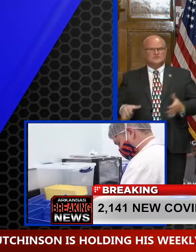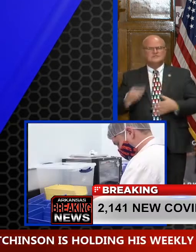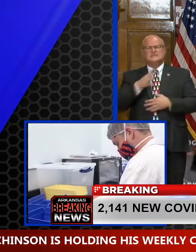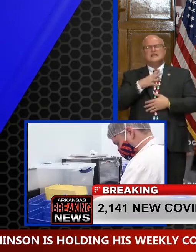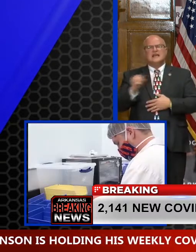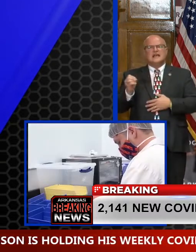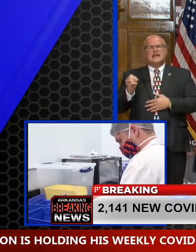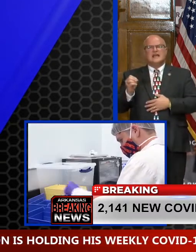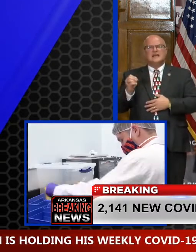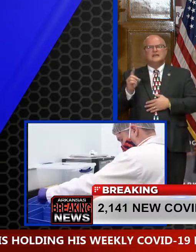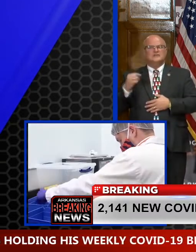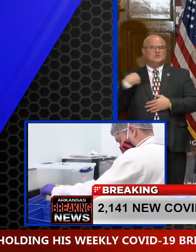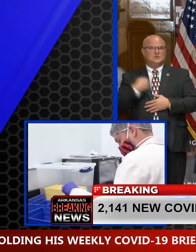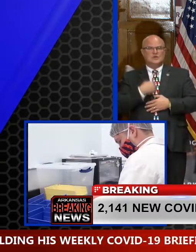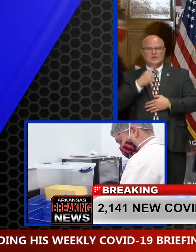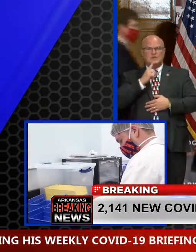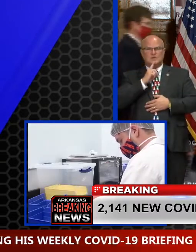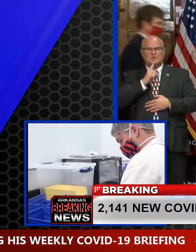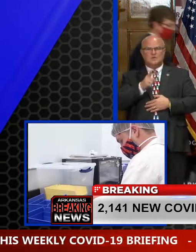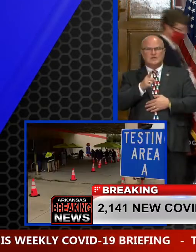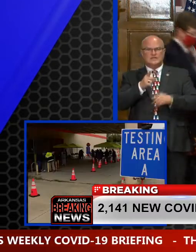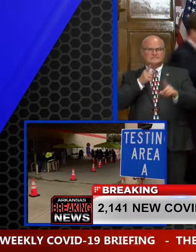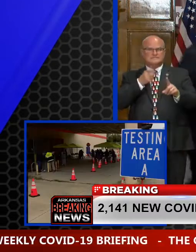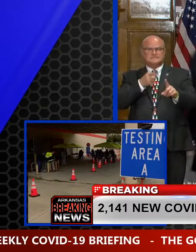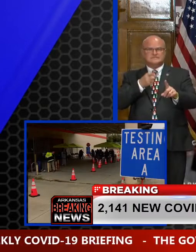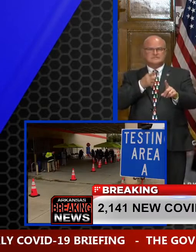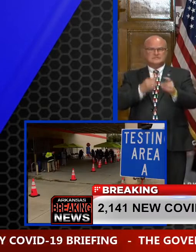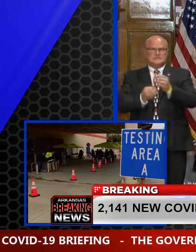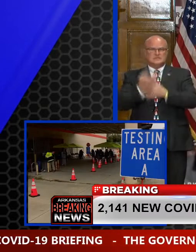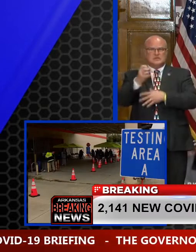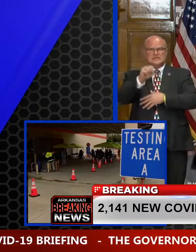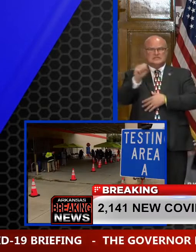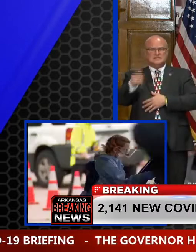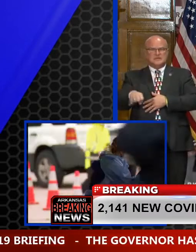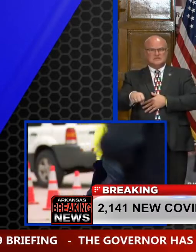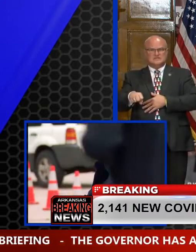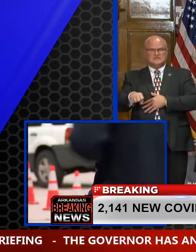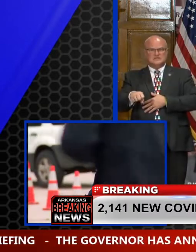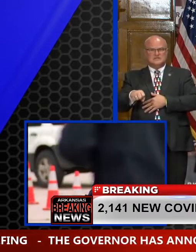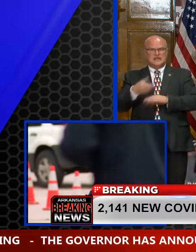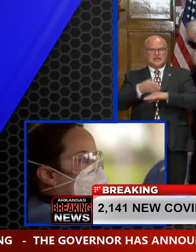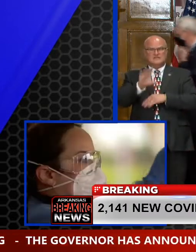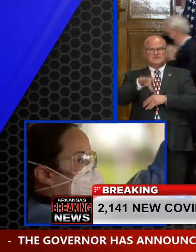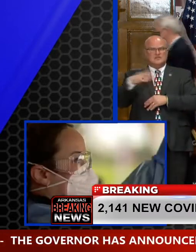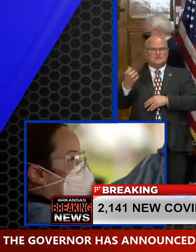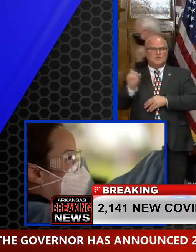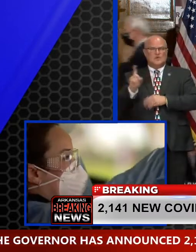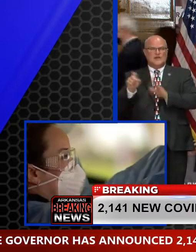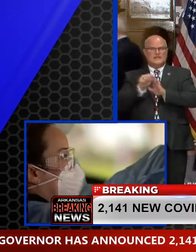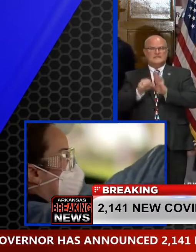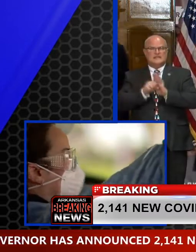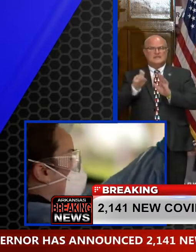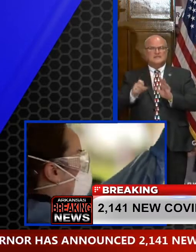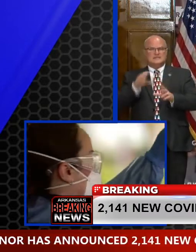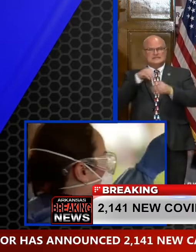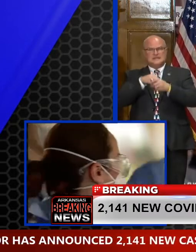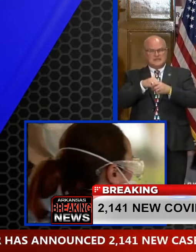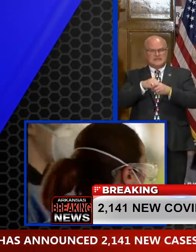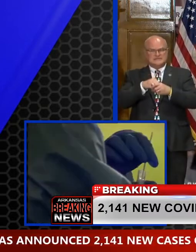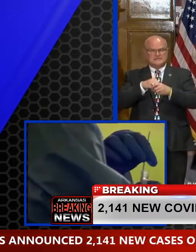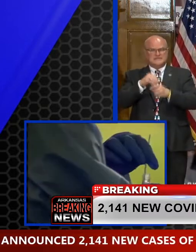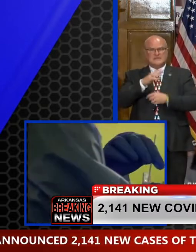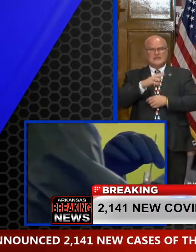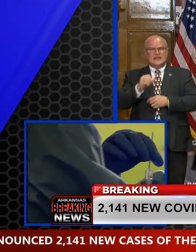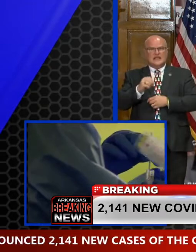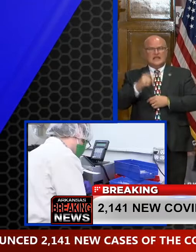And do we reach a point as we head into the spring semester after the Christmas break where the state has to step in